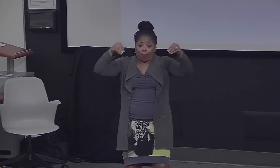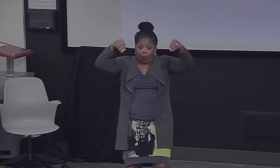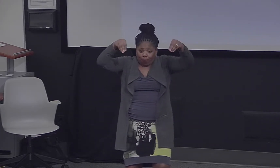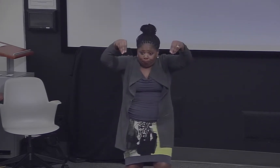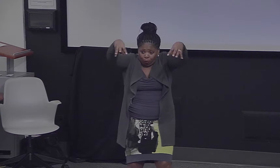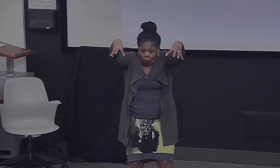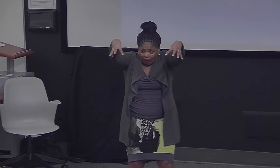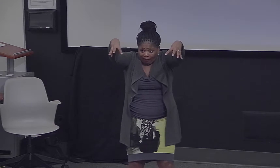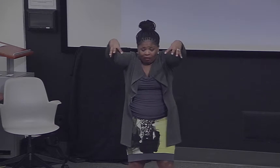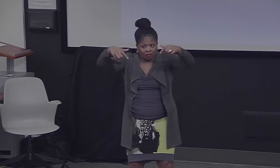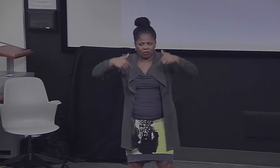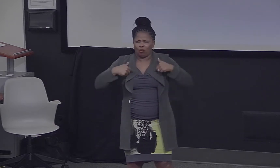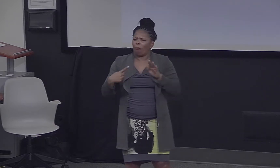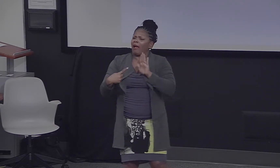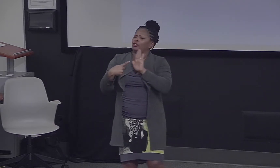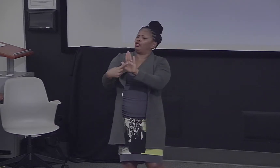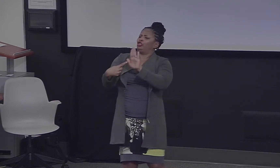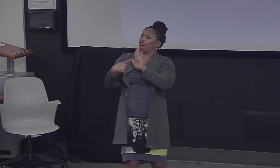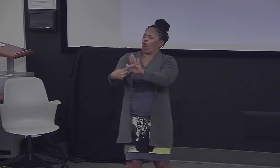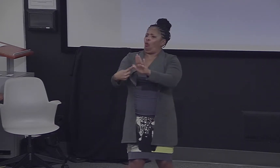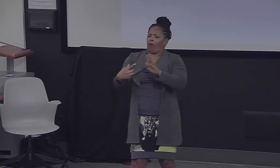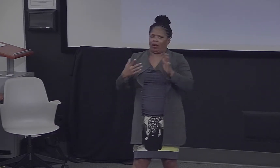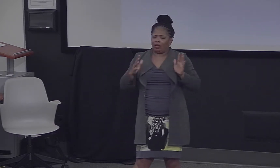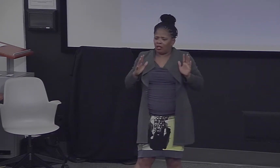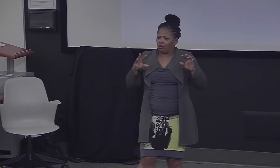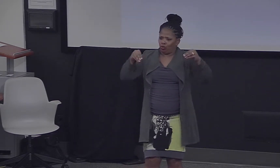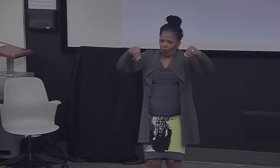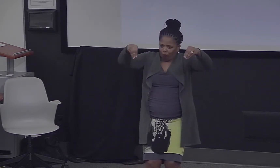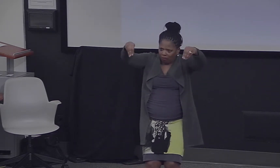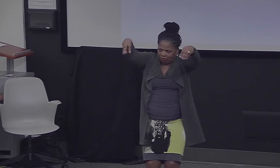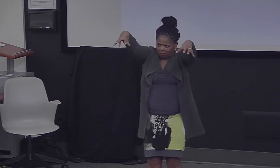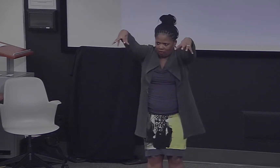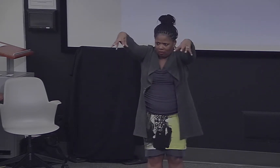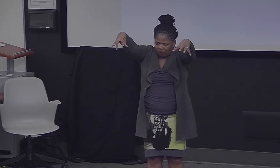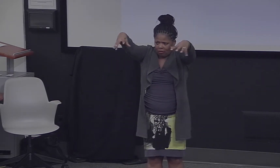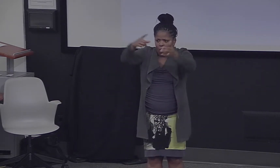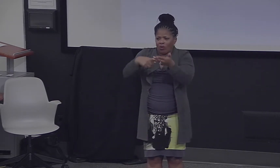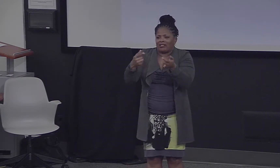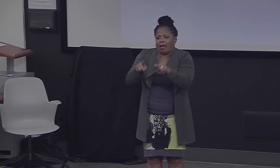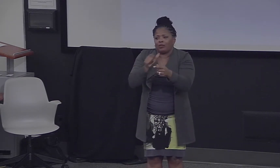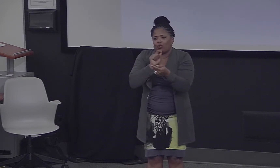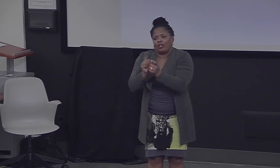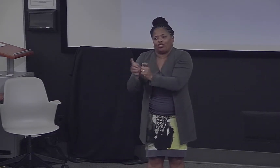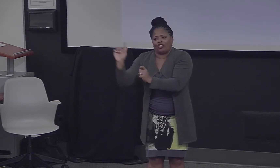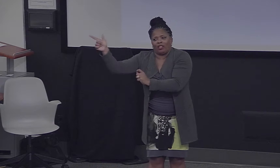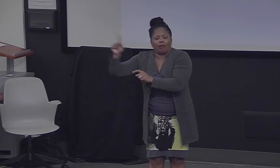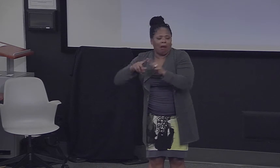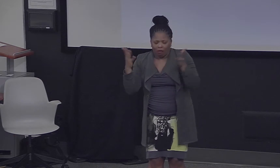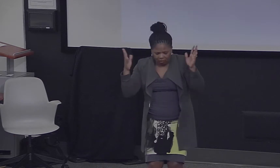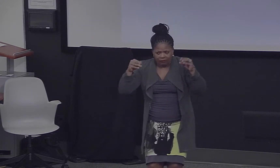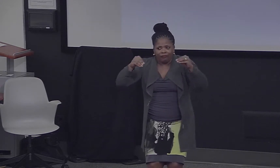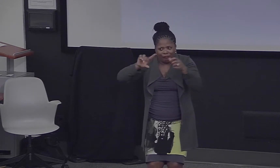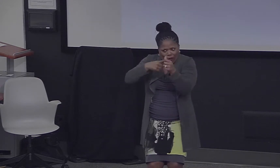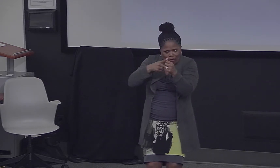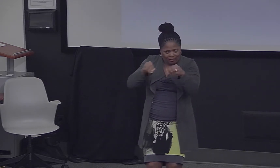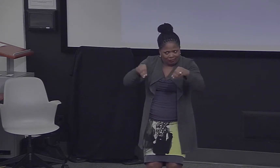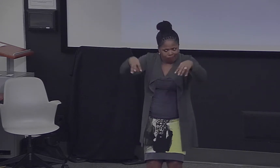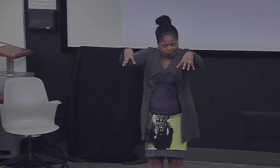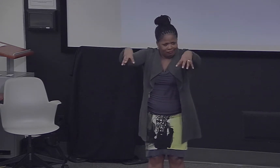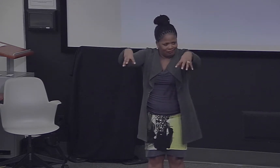point of my research is not to criticize, but to simply shine a light on the process, to make it